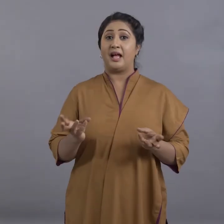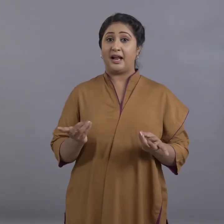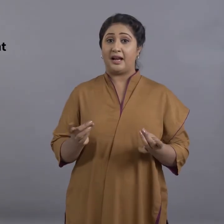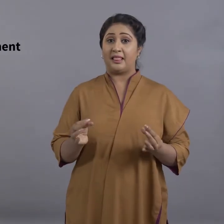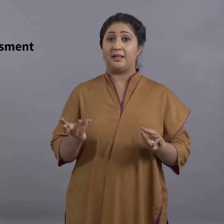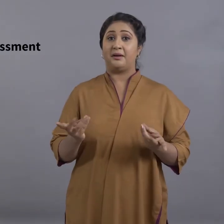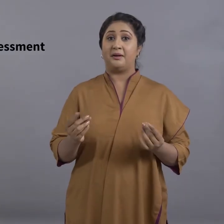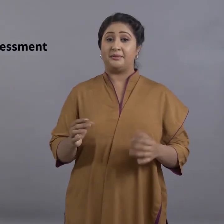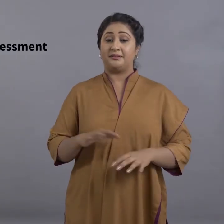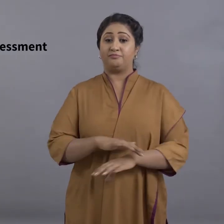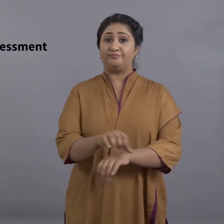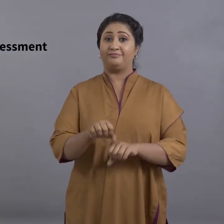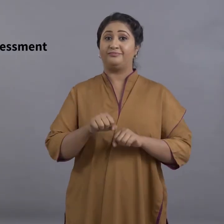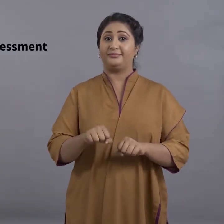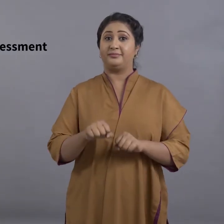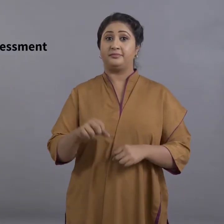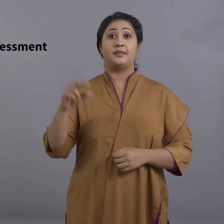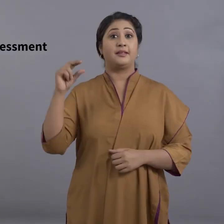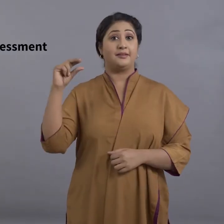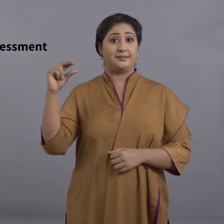Arithmetic Competency Assessment.